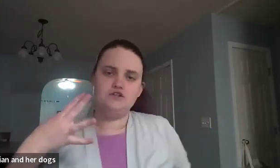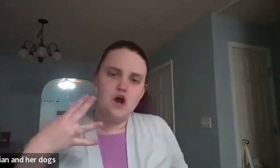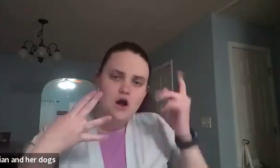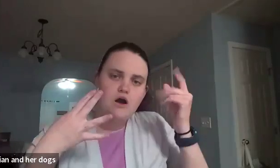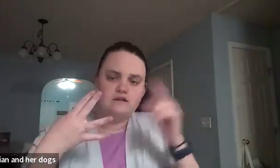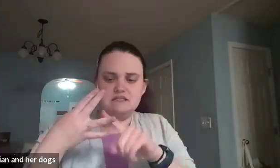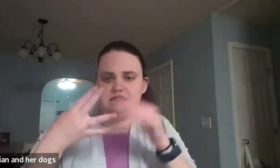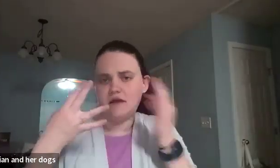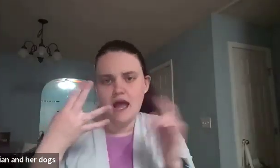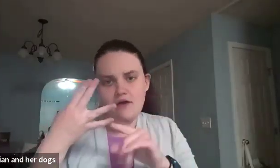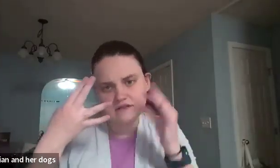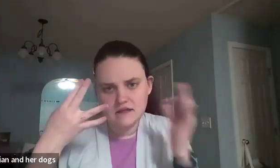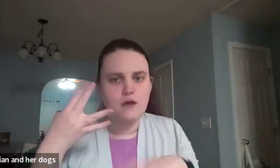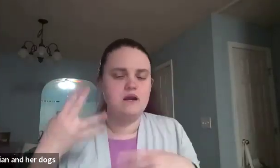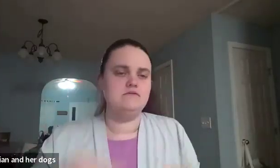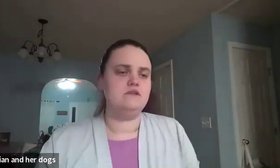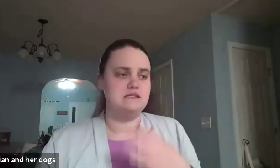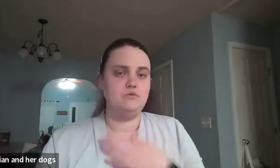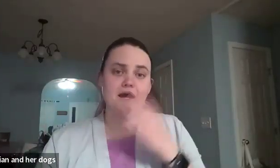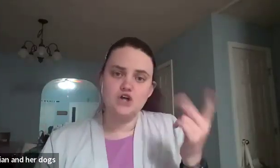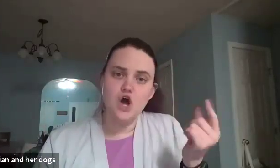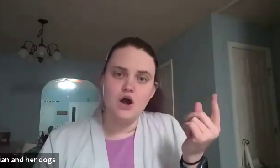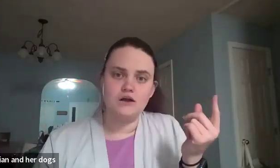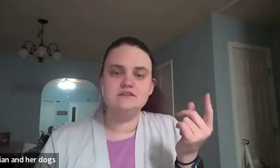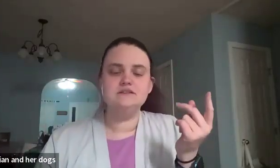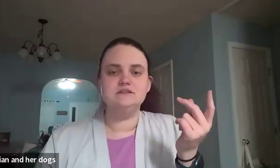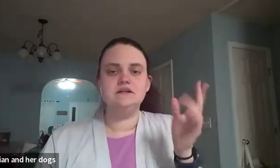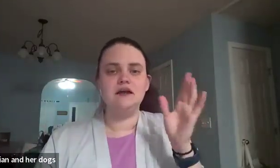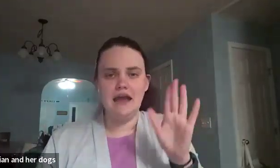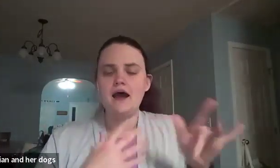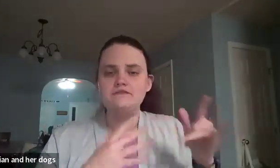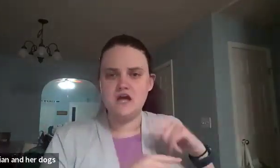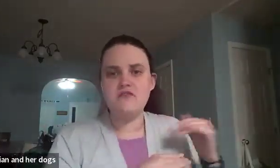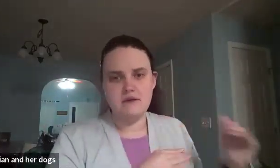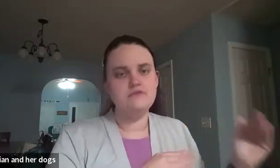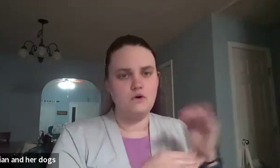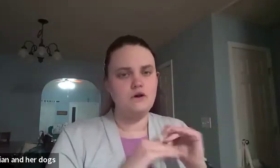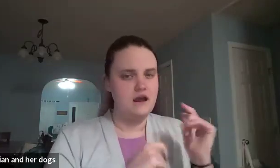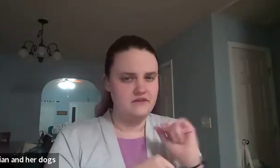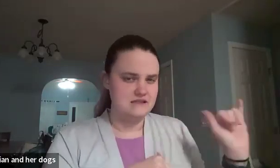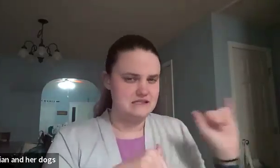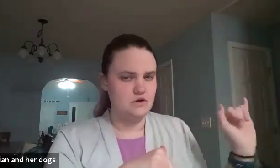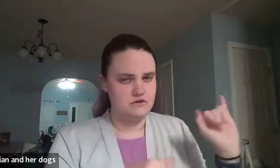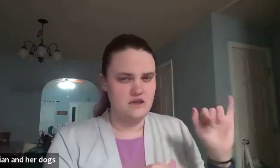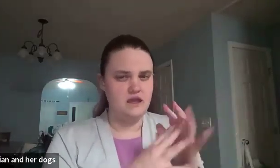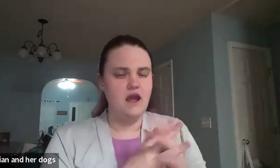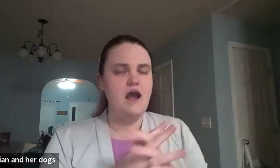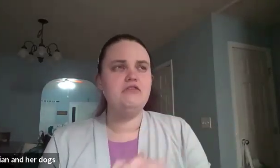are dogs, this is a cat, this is a cat, whatever. And then I say, well, my dog, I've done that before, kind of that similar thing. I